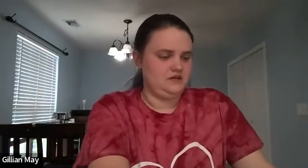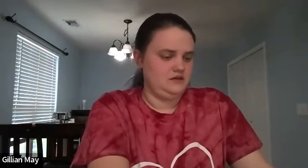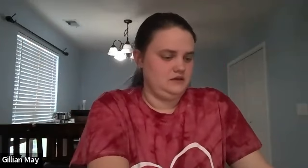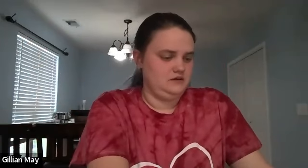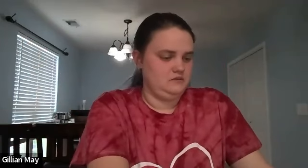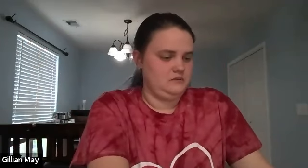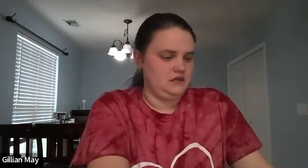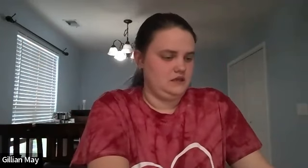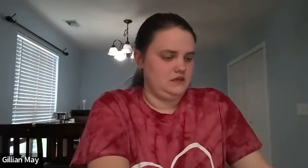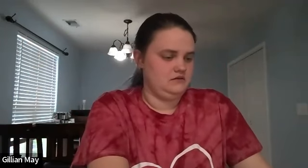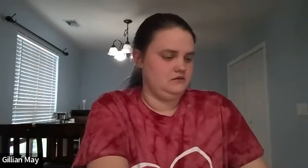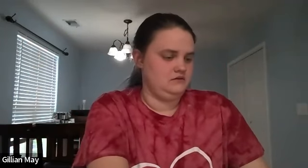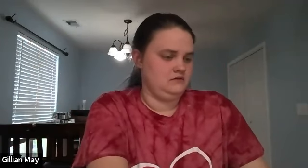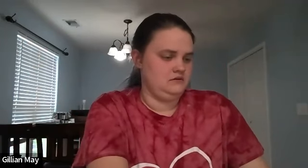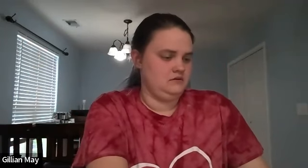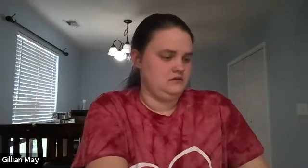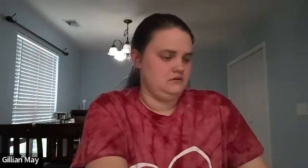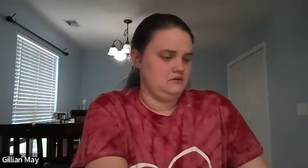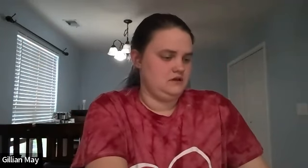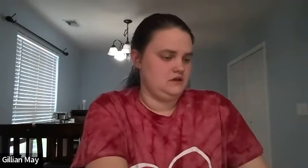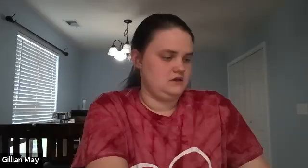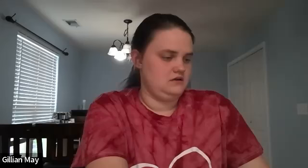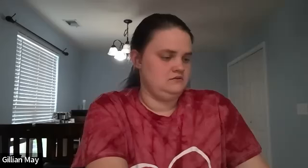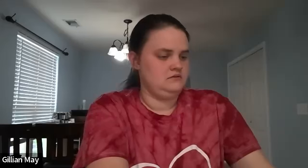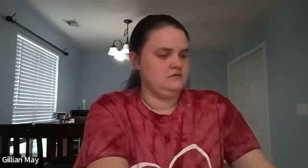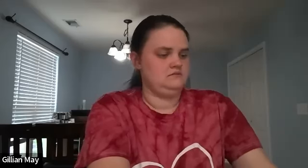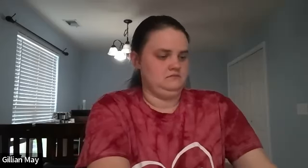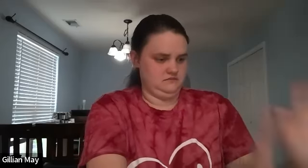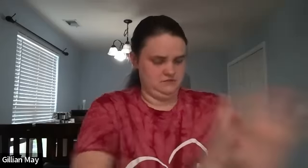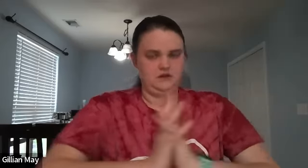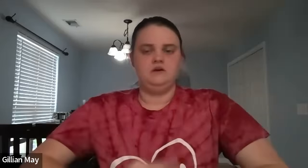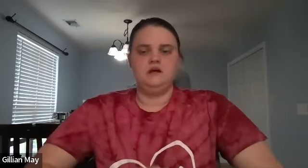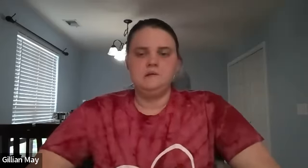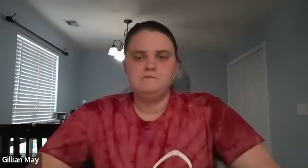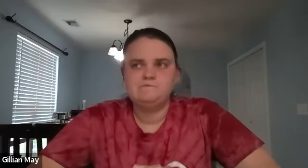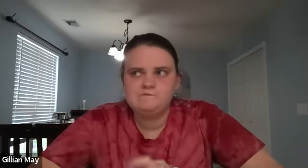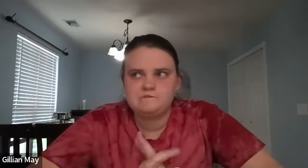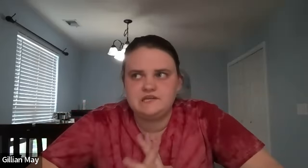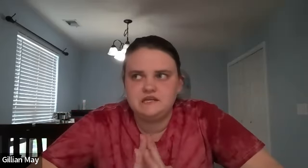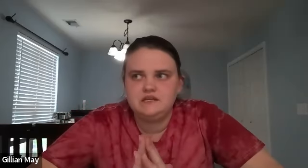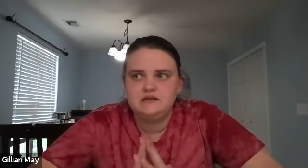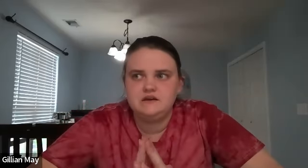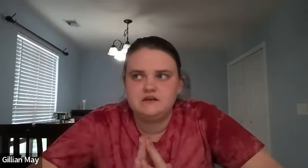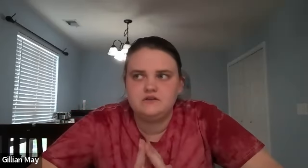penguin. Okay, there we go. Any